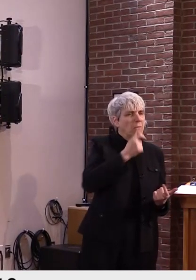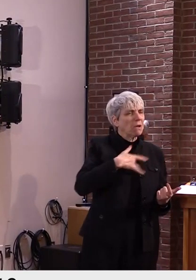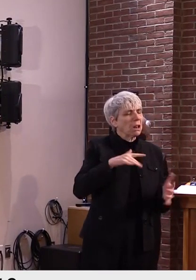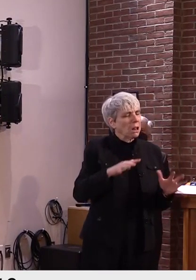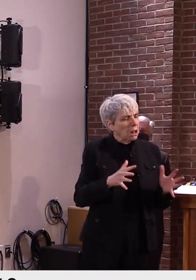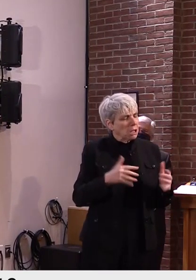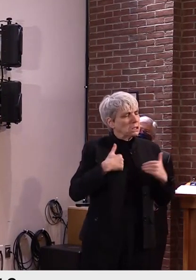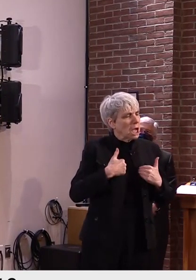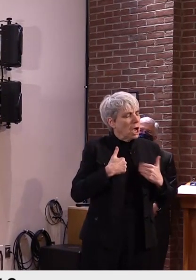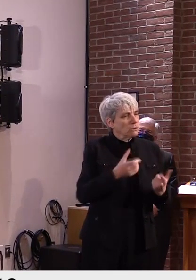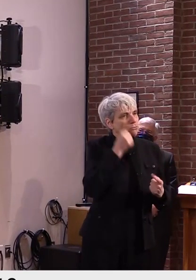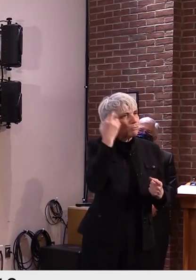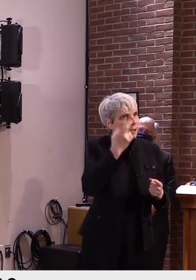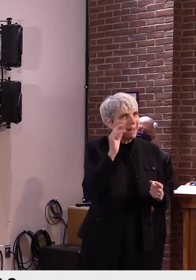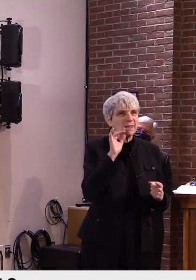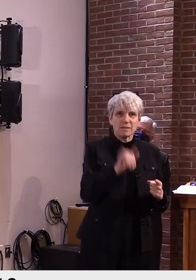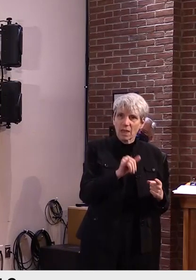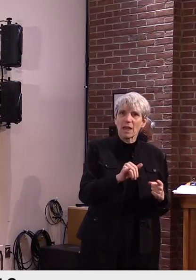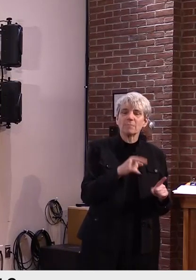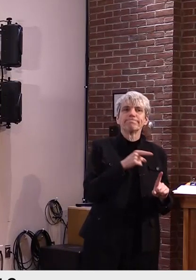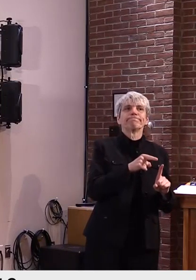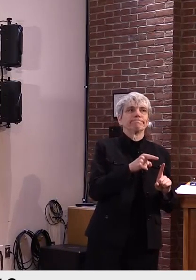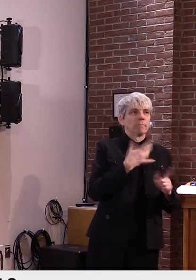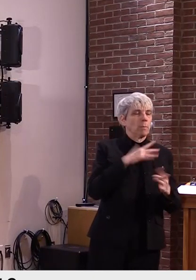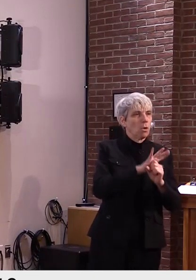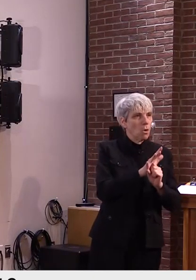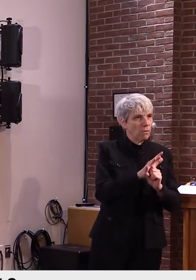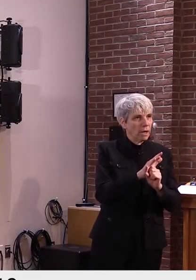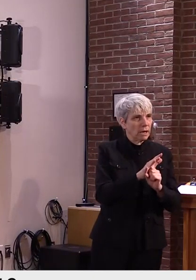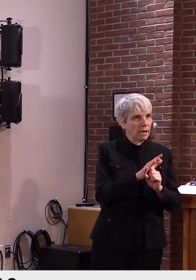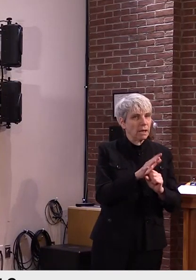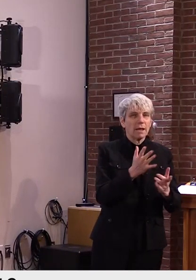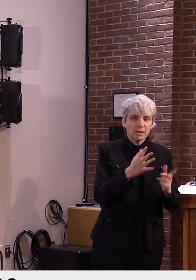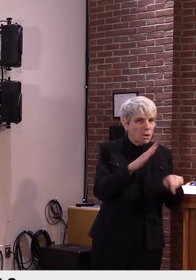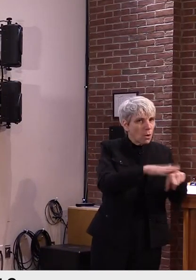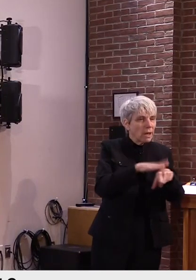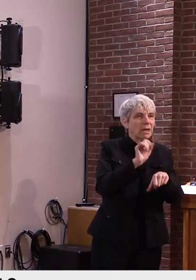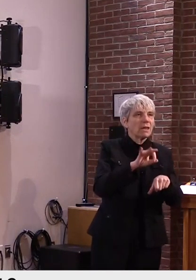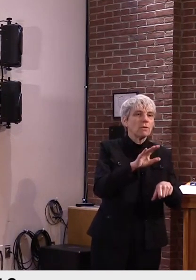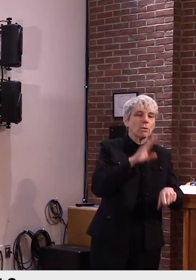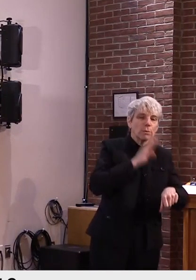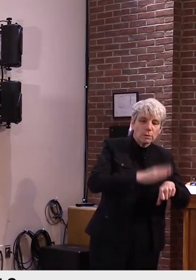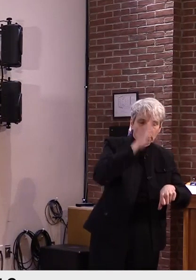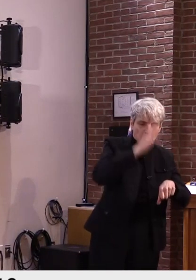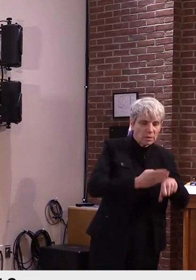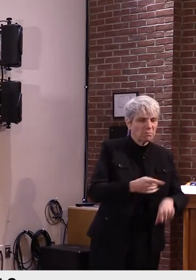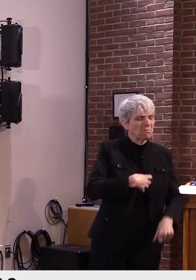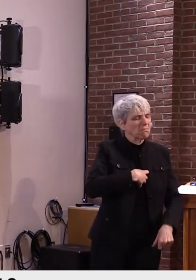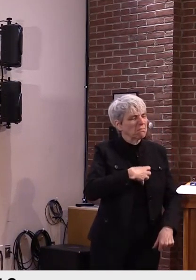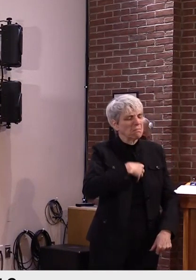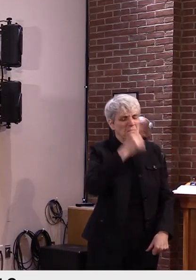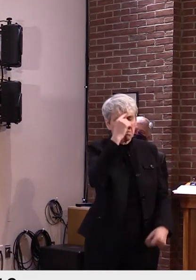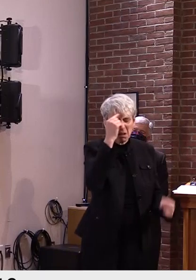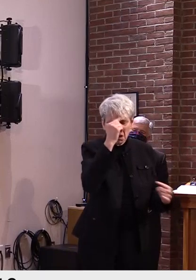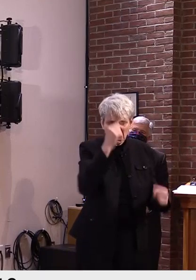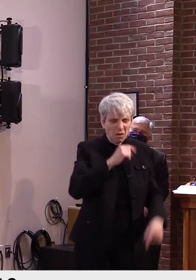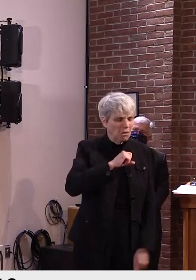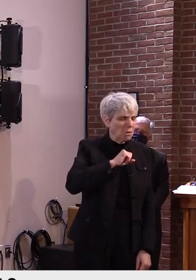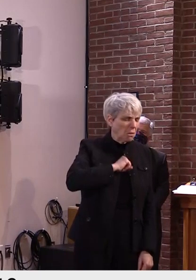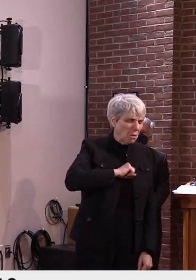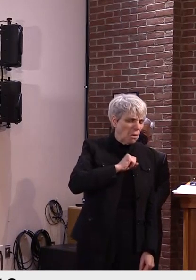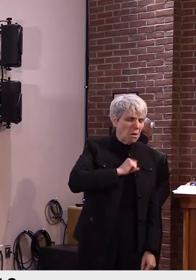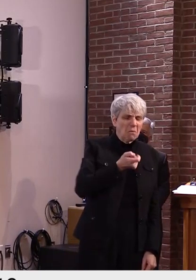if your child doesn't normally have a headache or cough or congestion or any of the possible milder symptoms of the